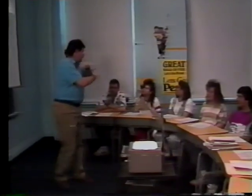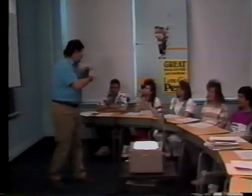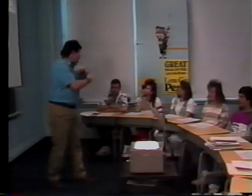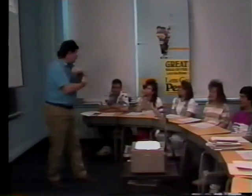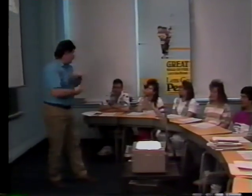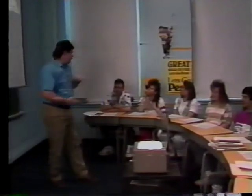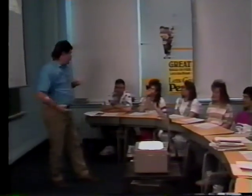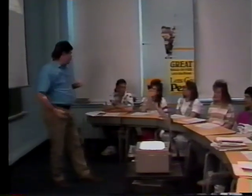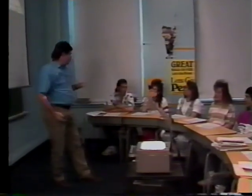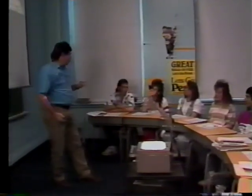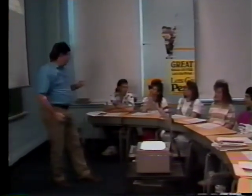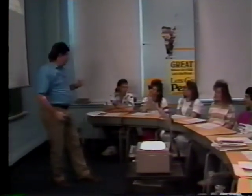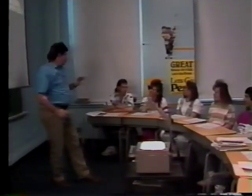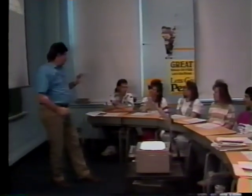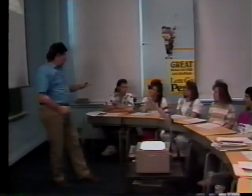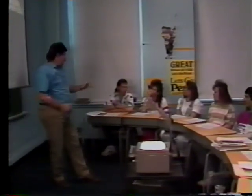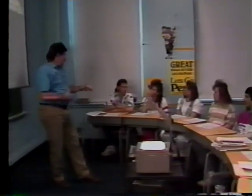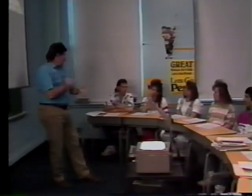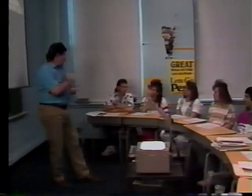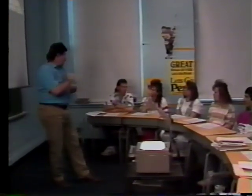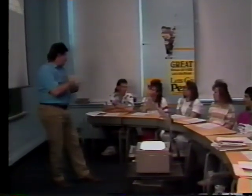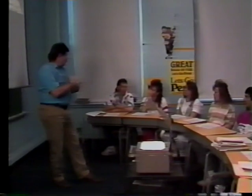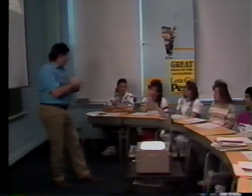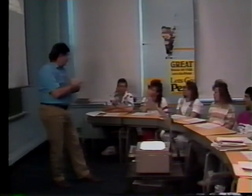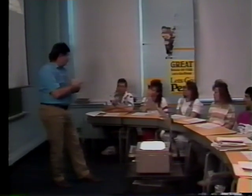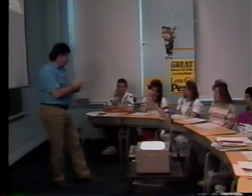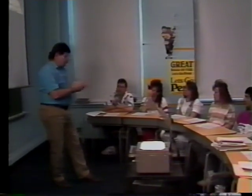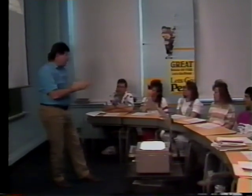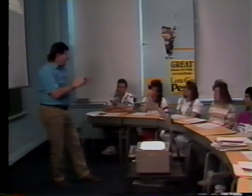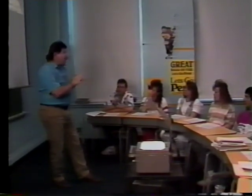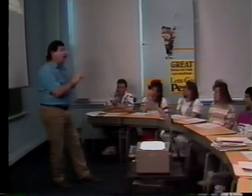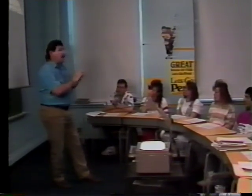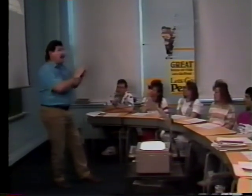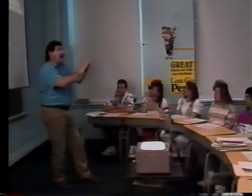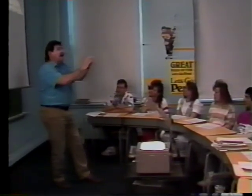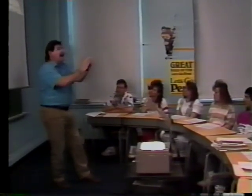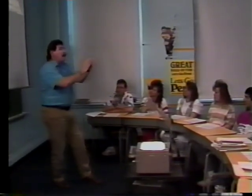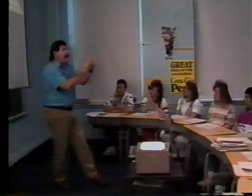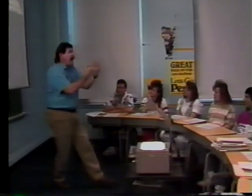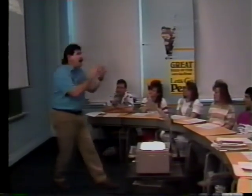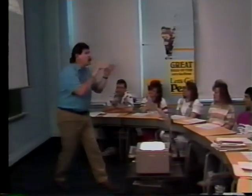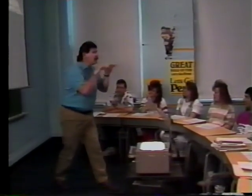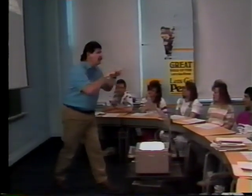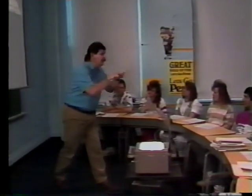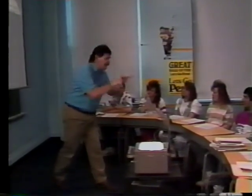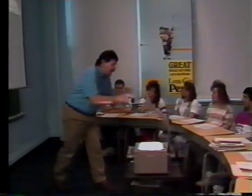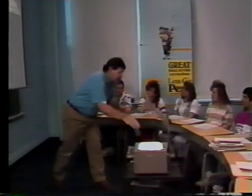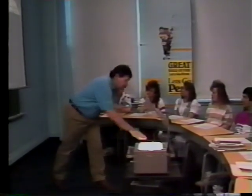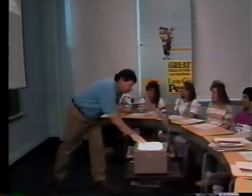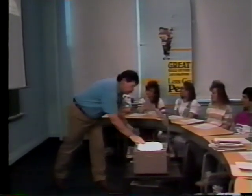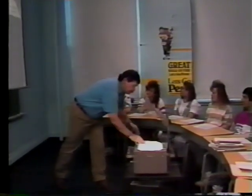in the country? He stays in the country. Okay? Now, how does he stay?